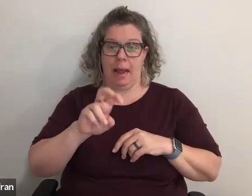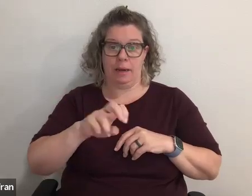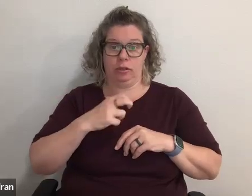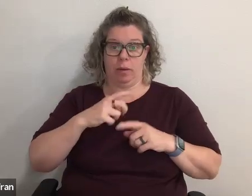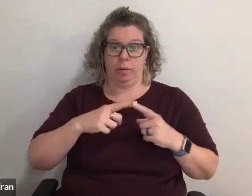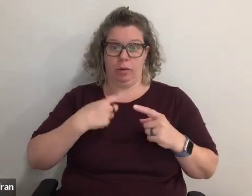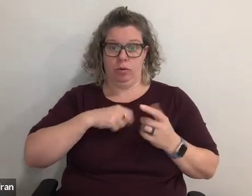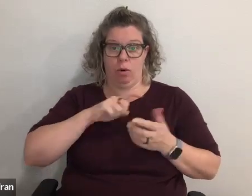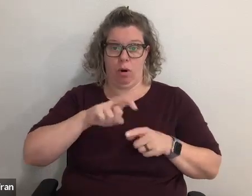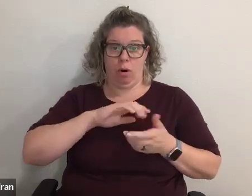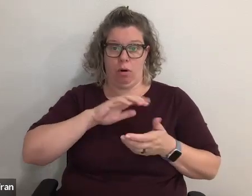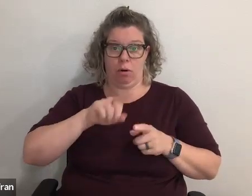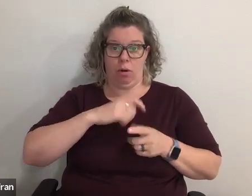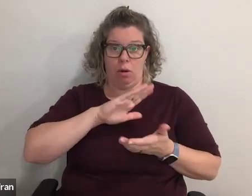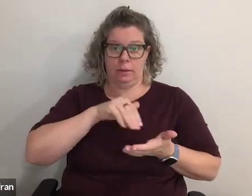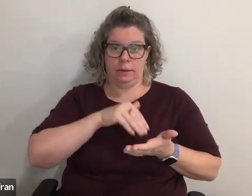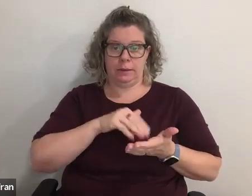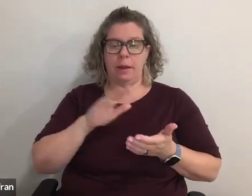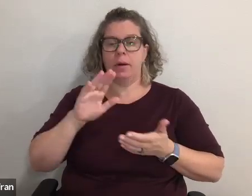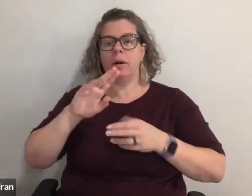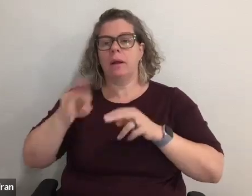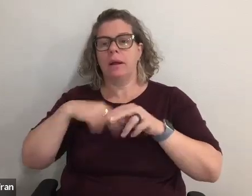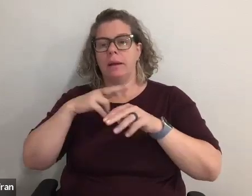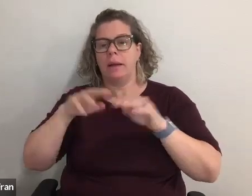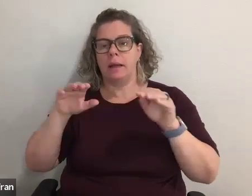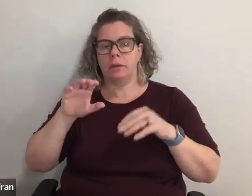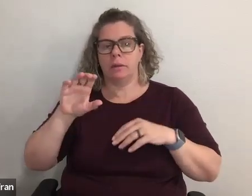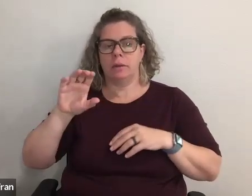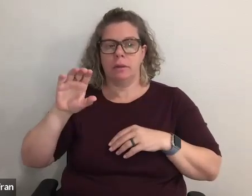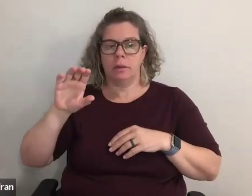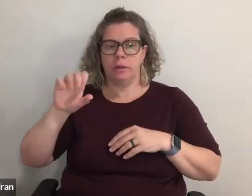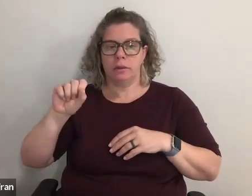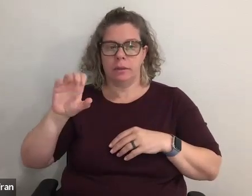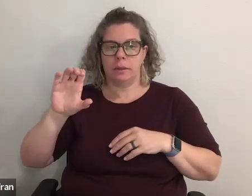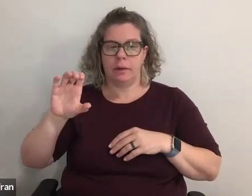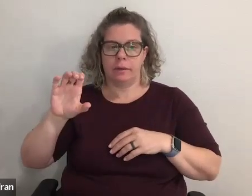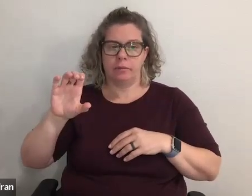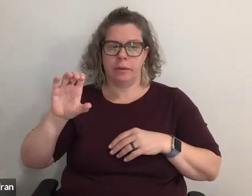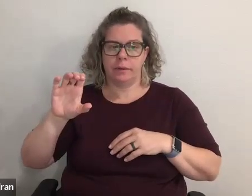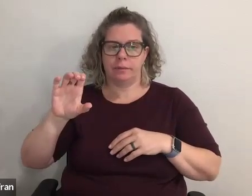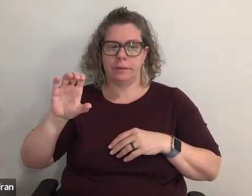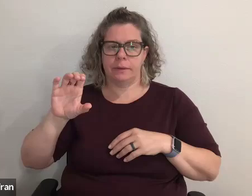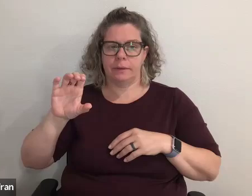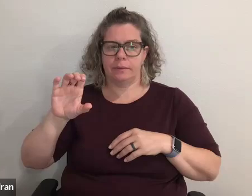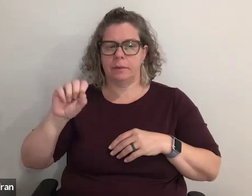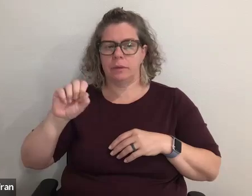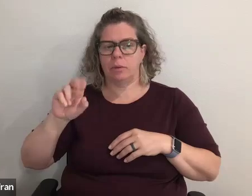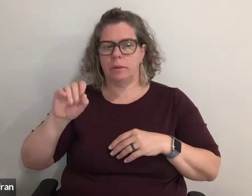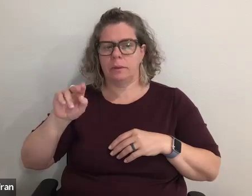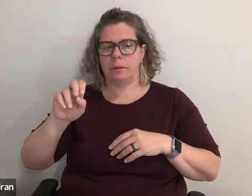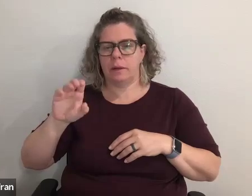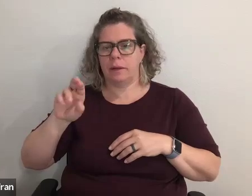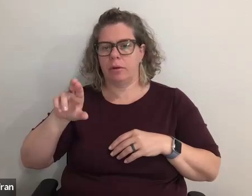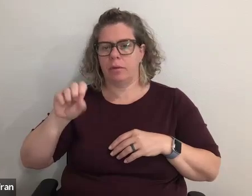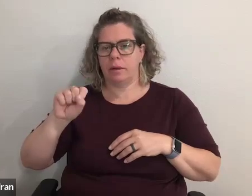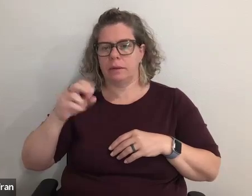us, the National Suicide and Crisis Lifeline tracks that data. And so then we can pull